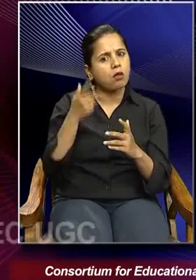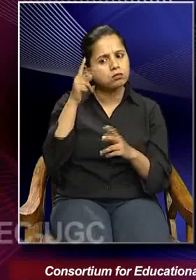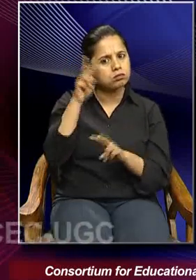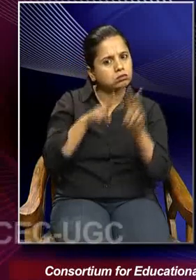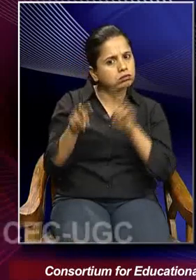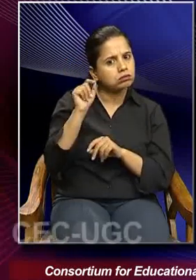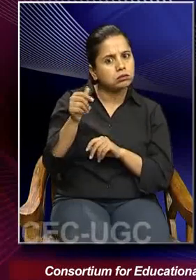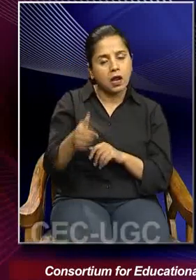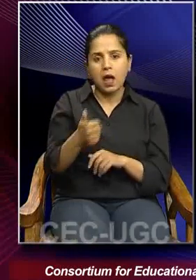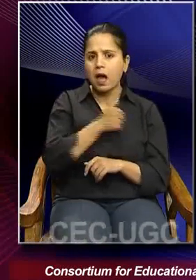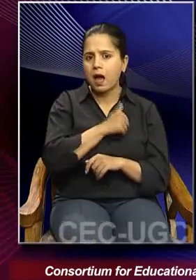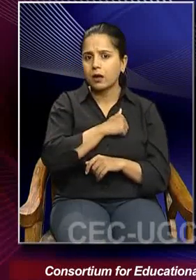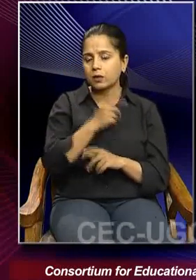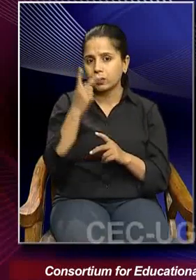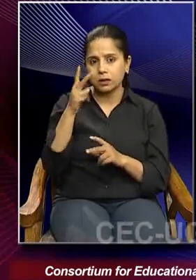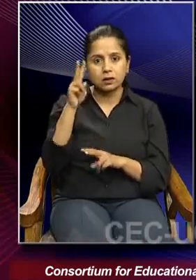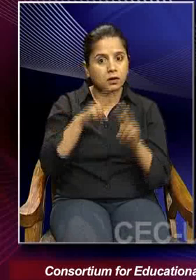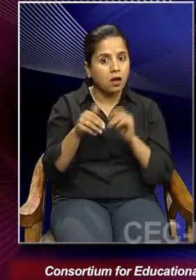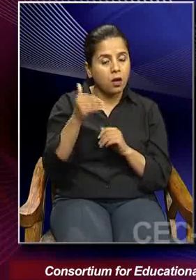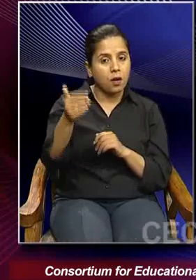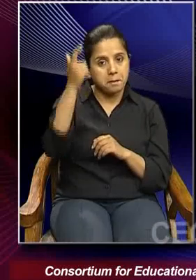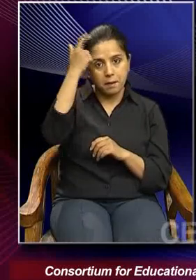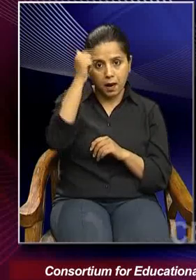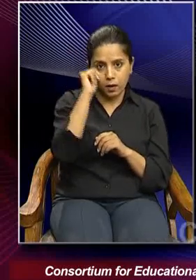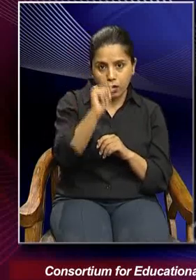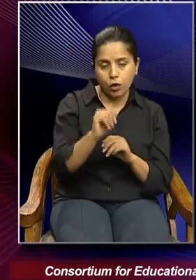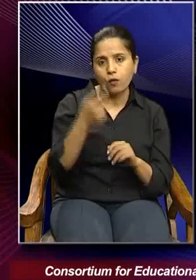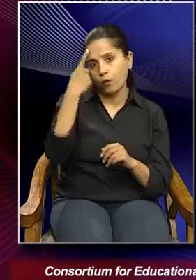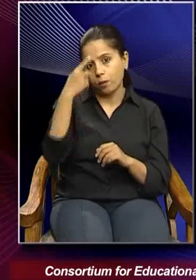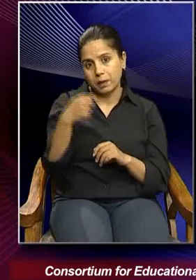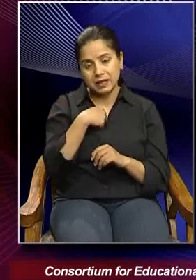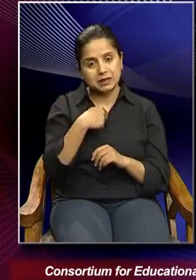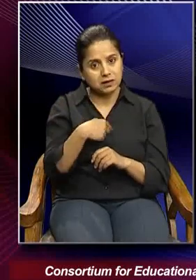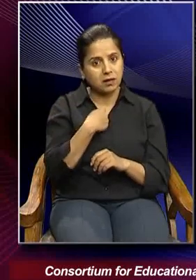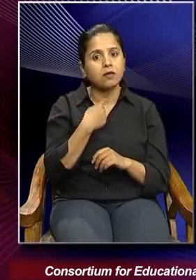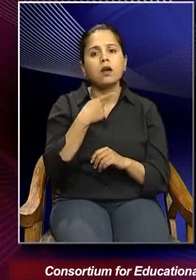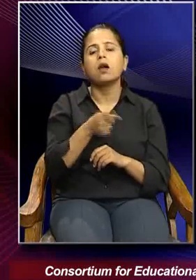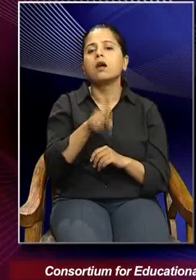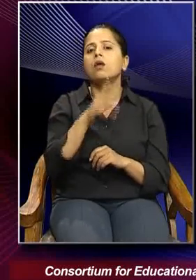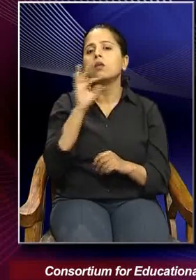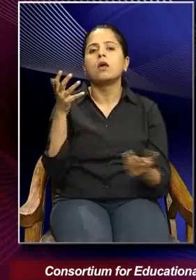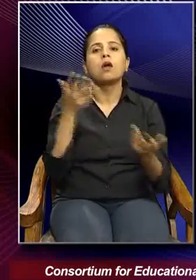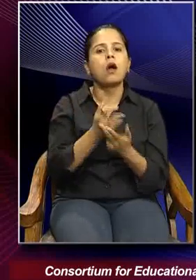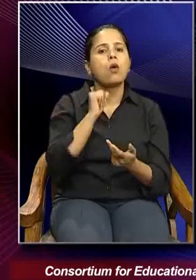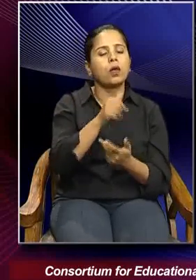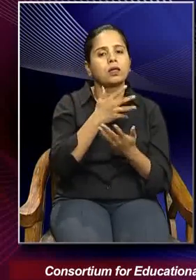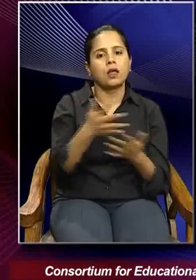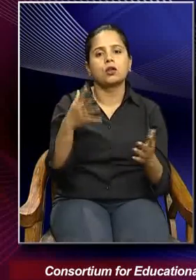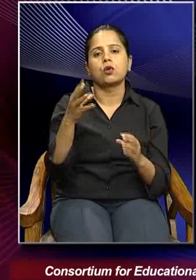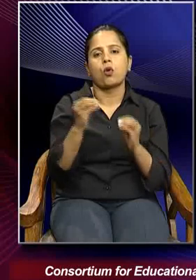Following this attitude of mine or for me is attributed to these